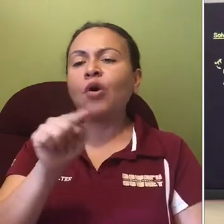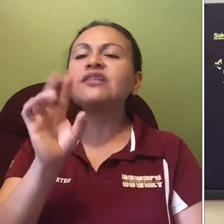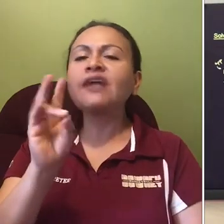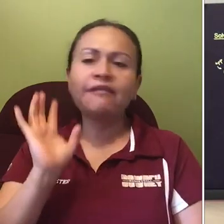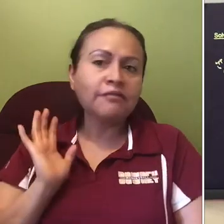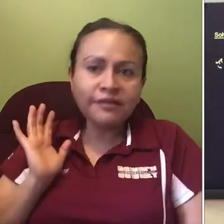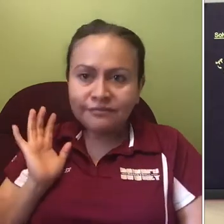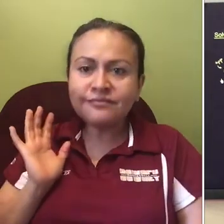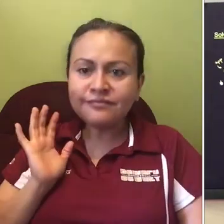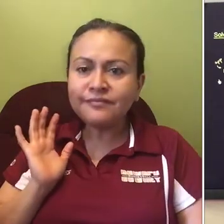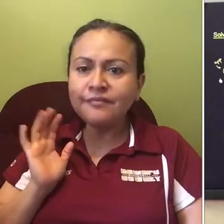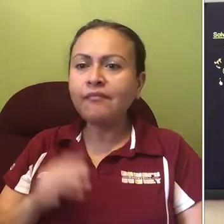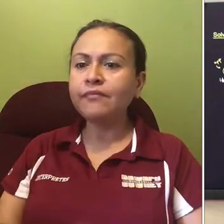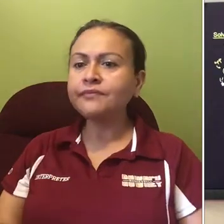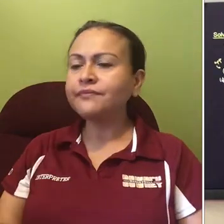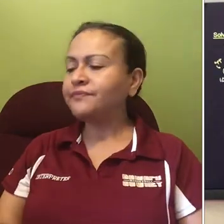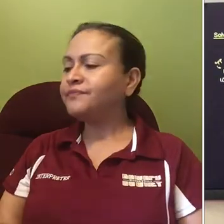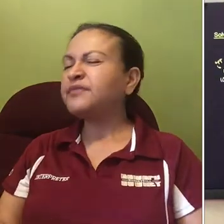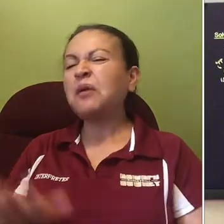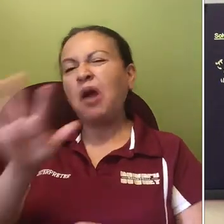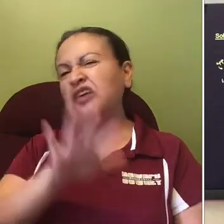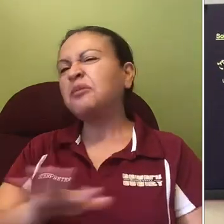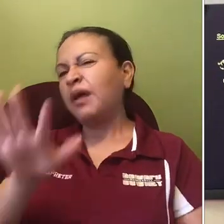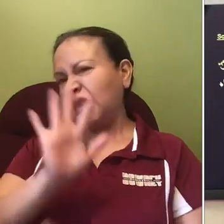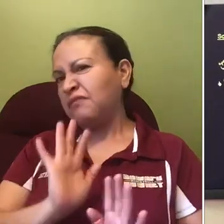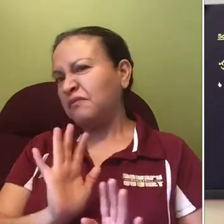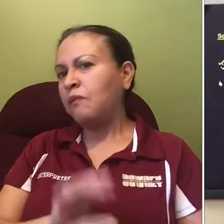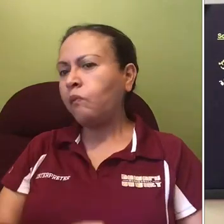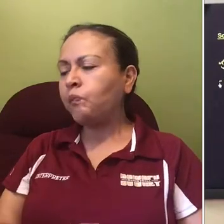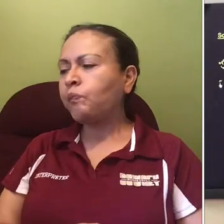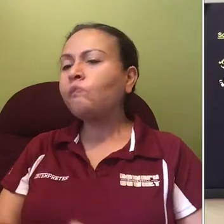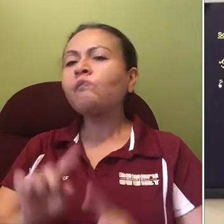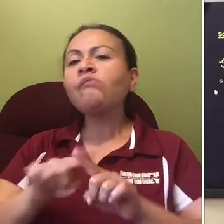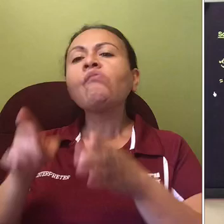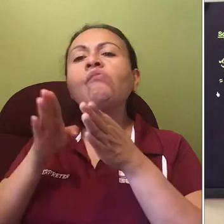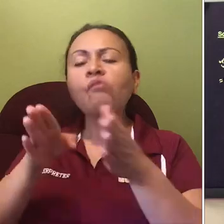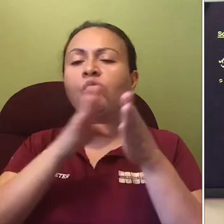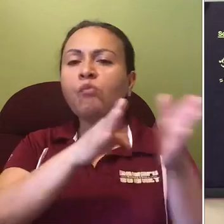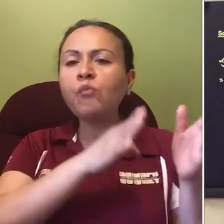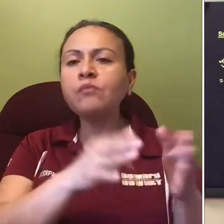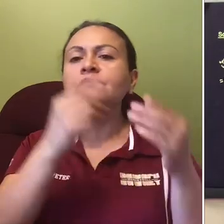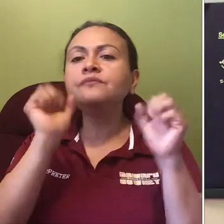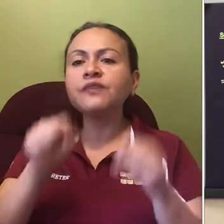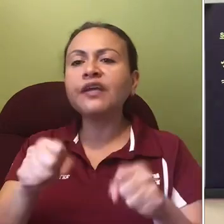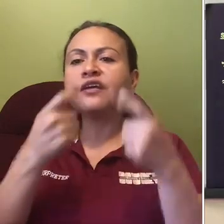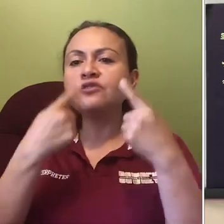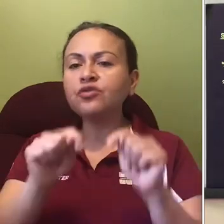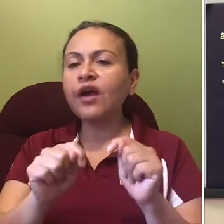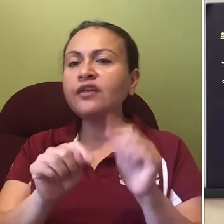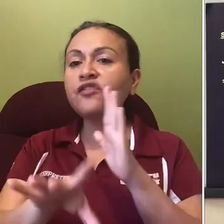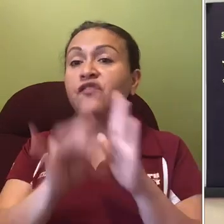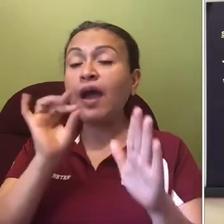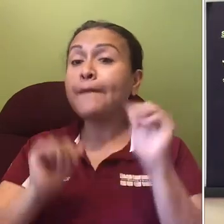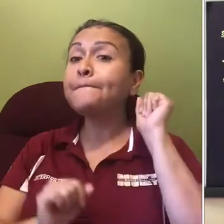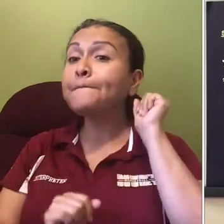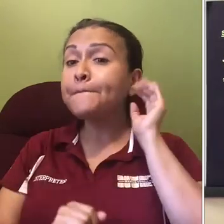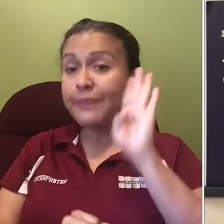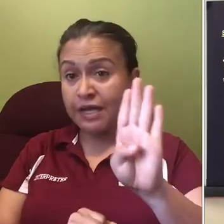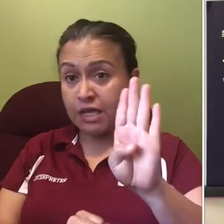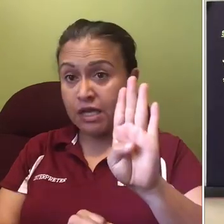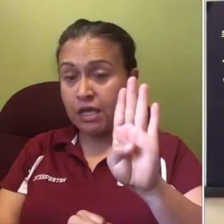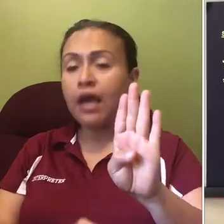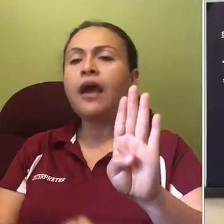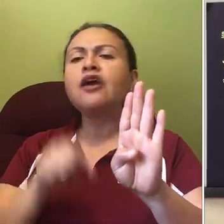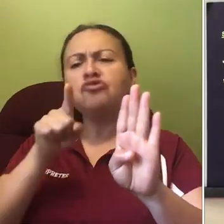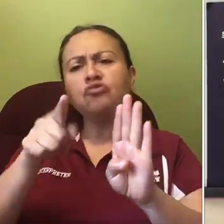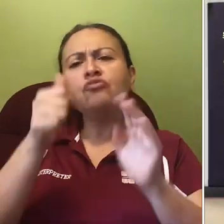this has length 10.7 approximately. There's several ways that we can try to tackle B, and I'll let you pick the way you